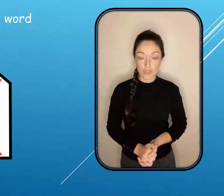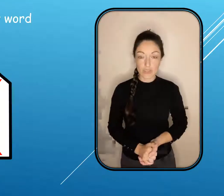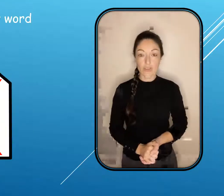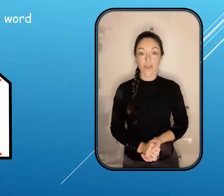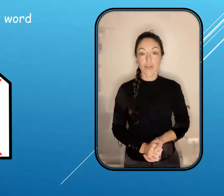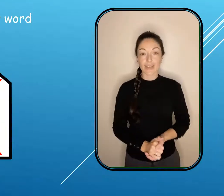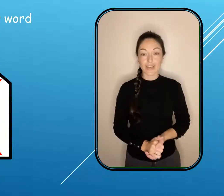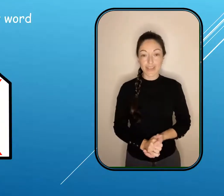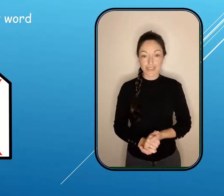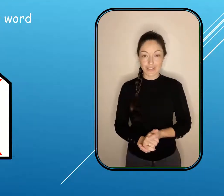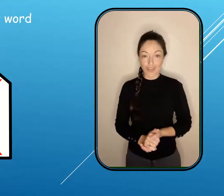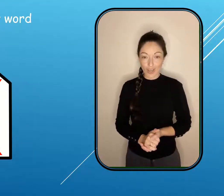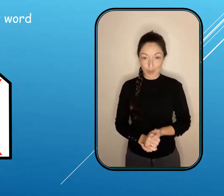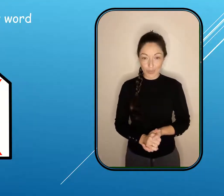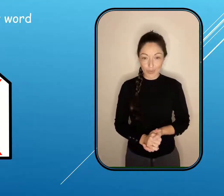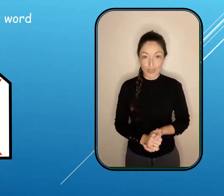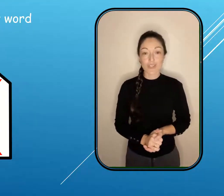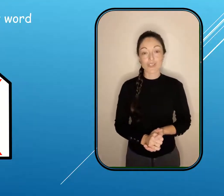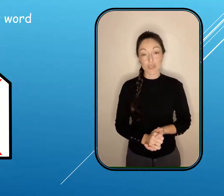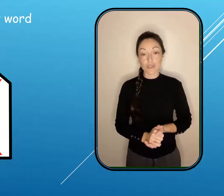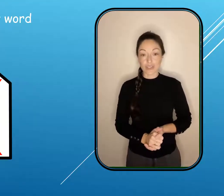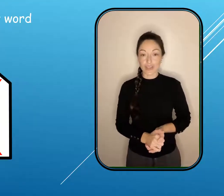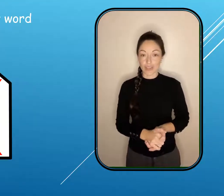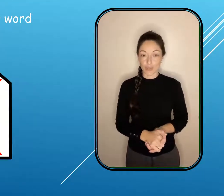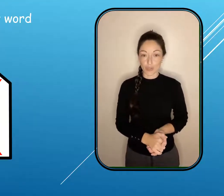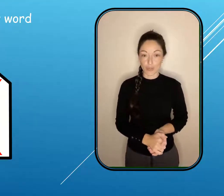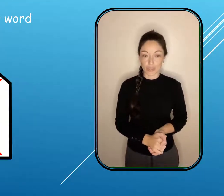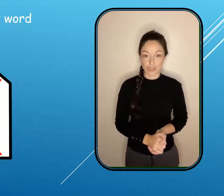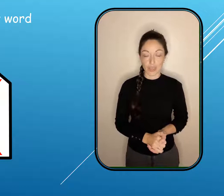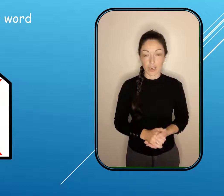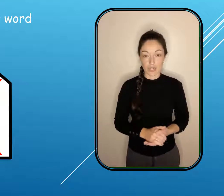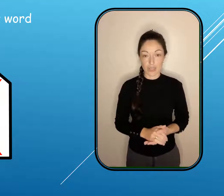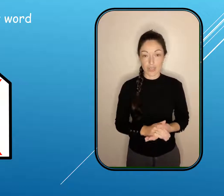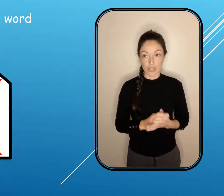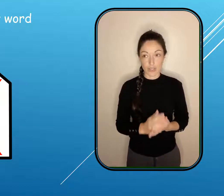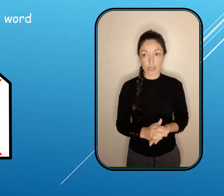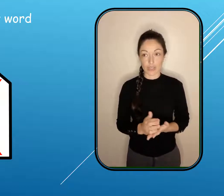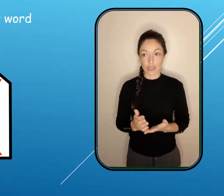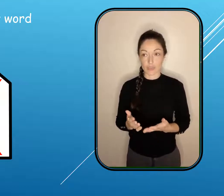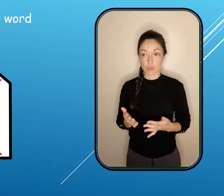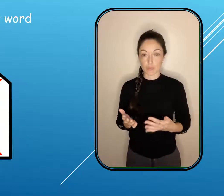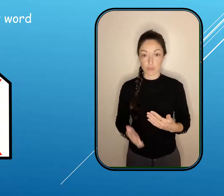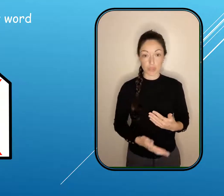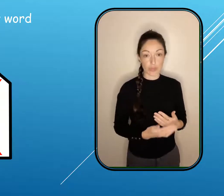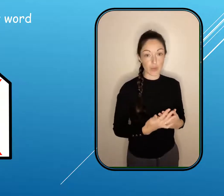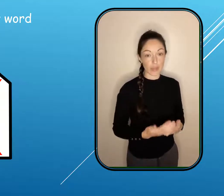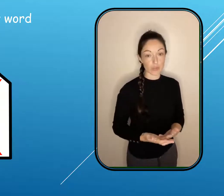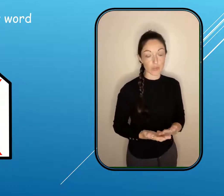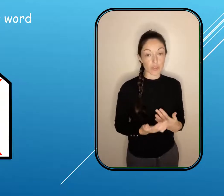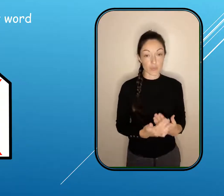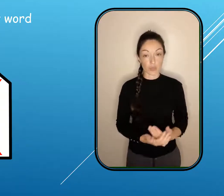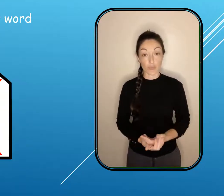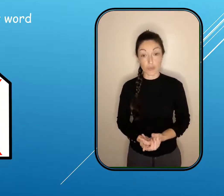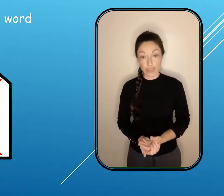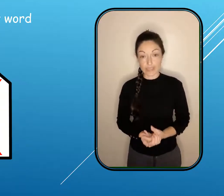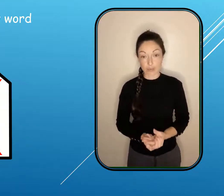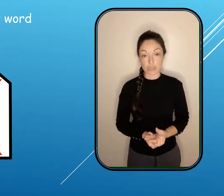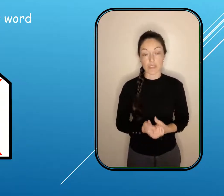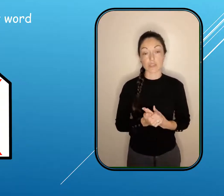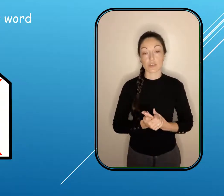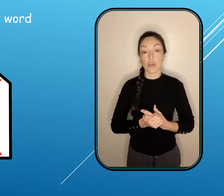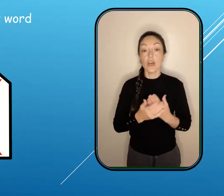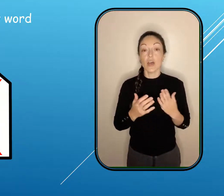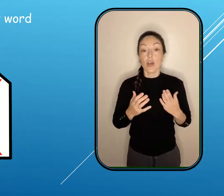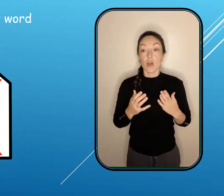it. Next up, don't sign every word. I know that as people improve in their Makaton, it can become really